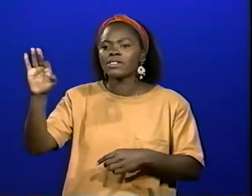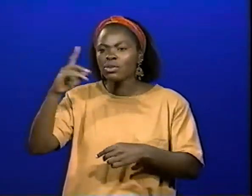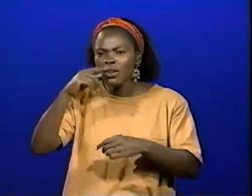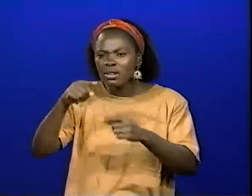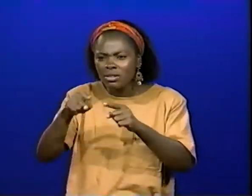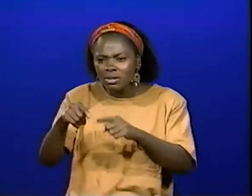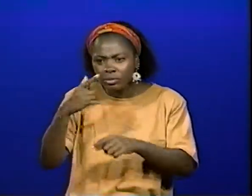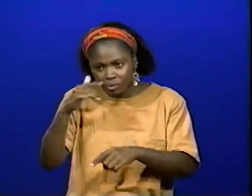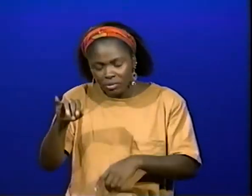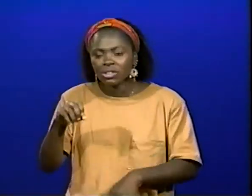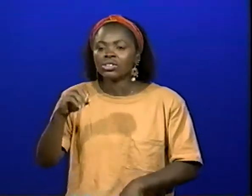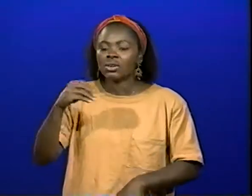beef.